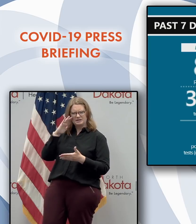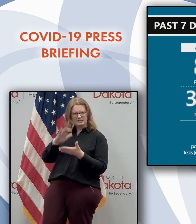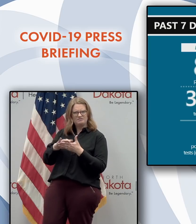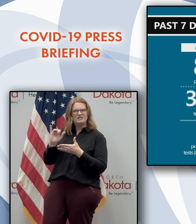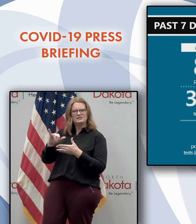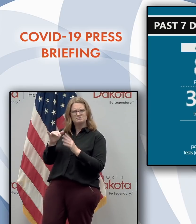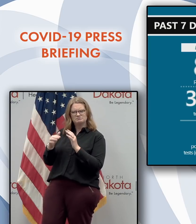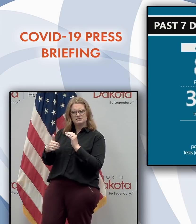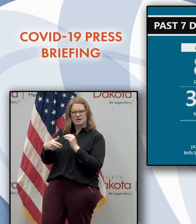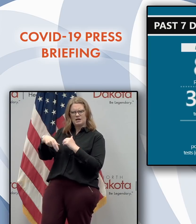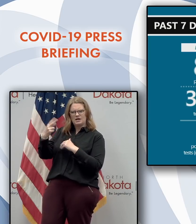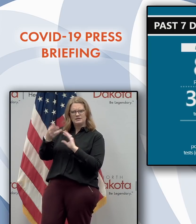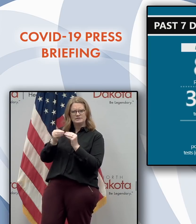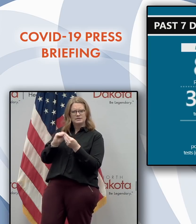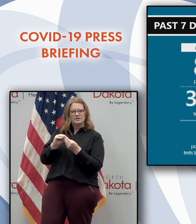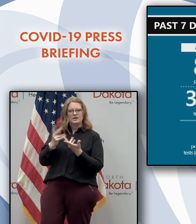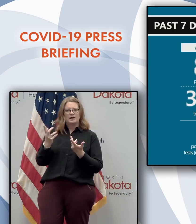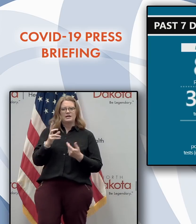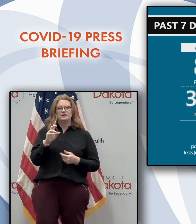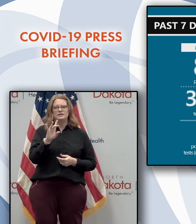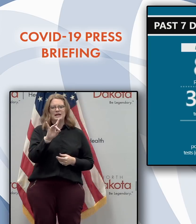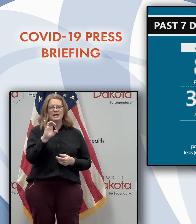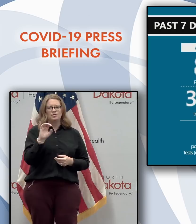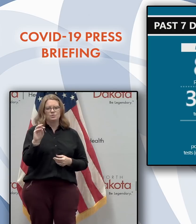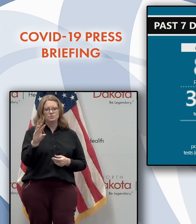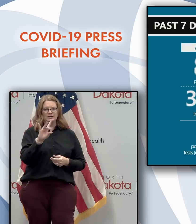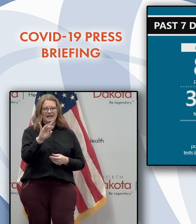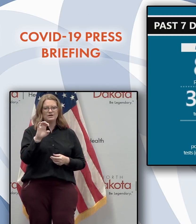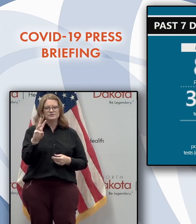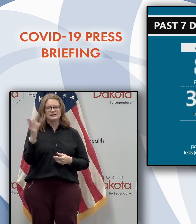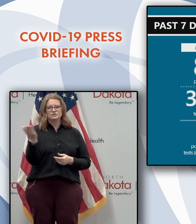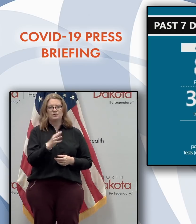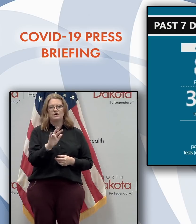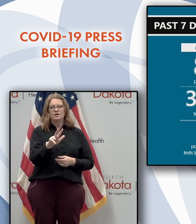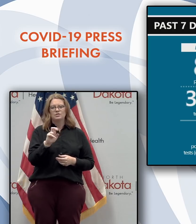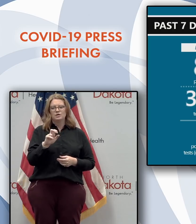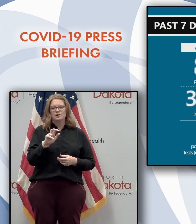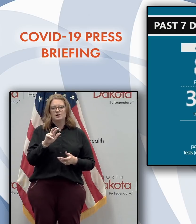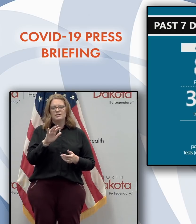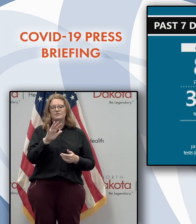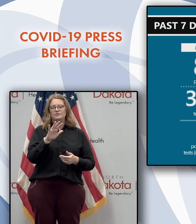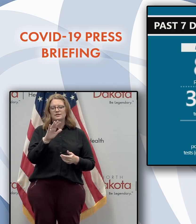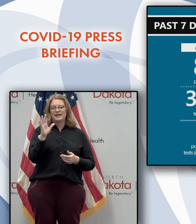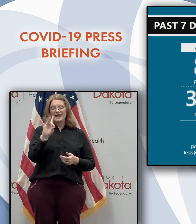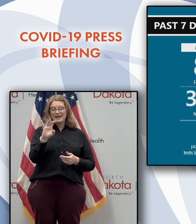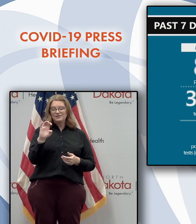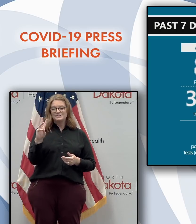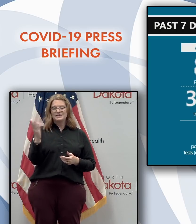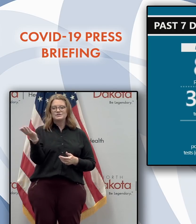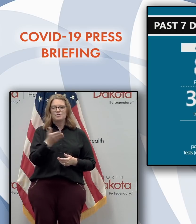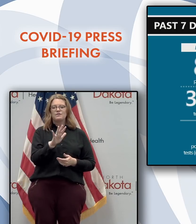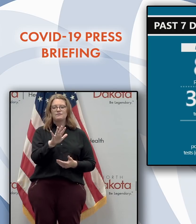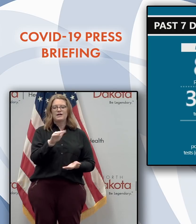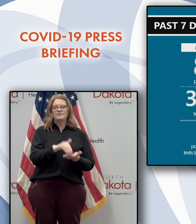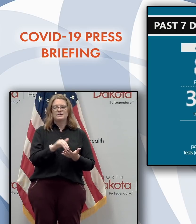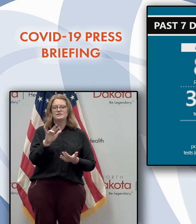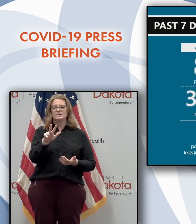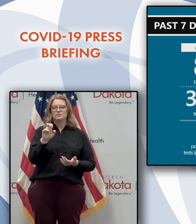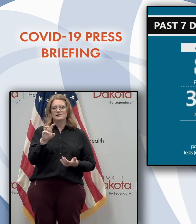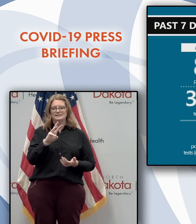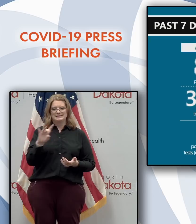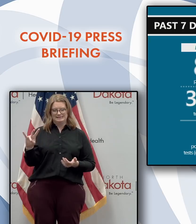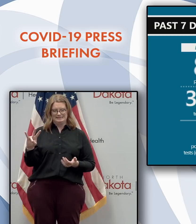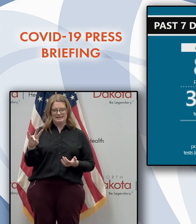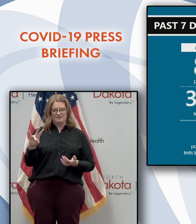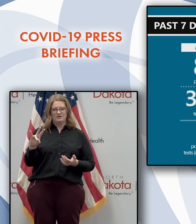rate, dividing the 806 over the 32,356. 2.5% positivity rate. And then again, as I